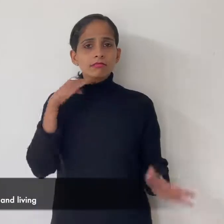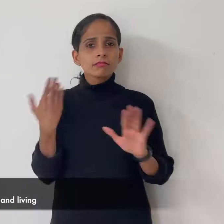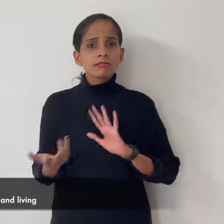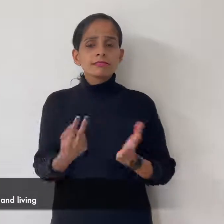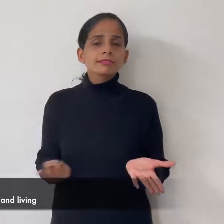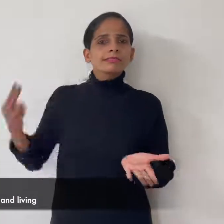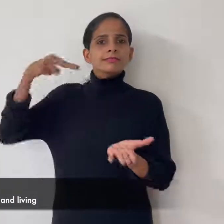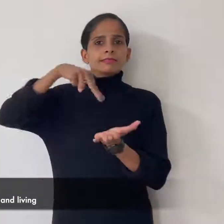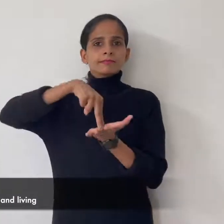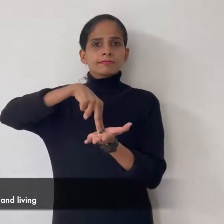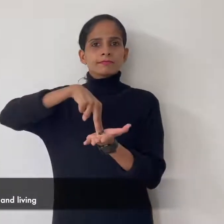Resurrection.